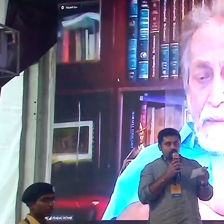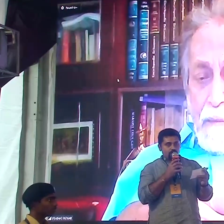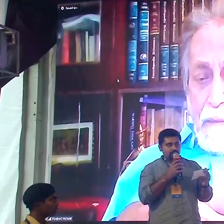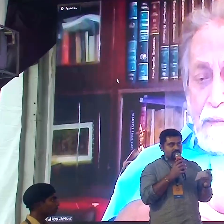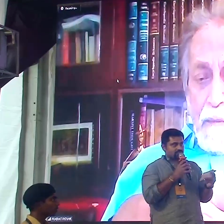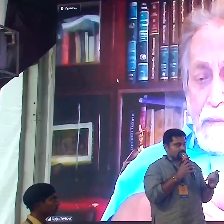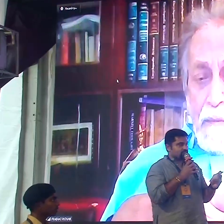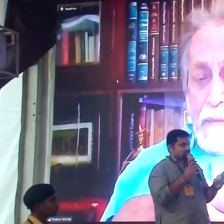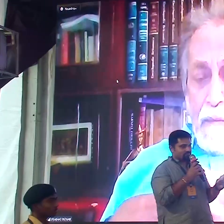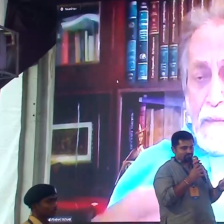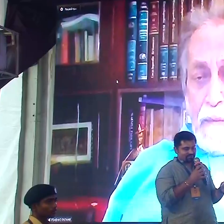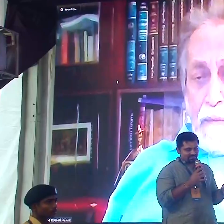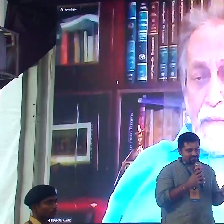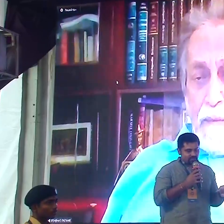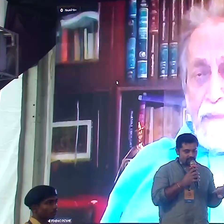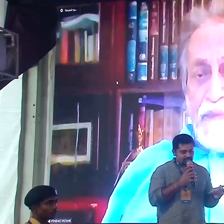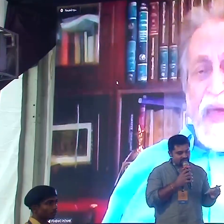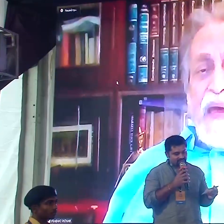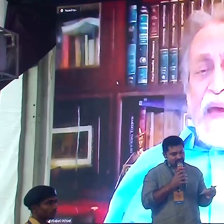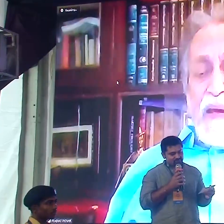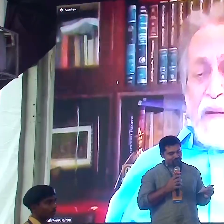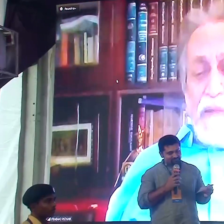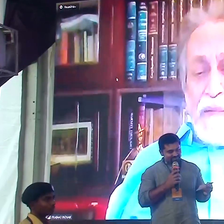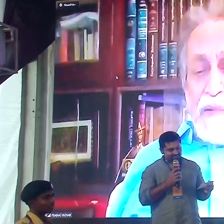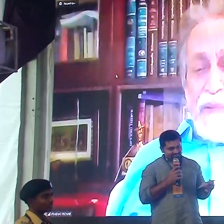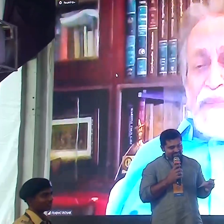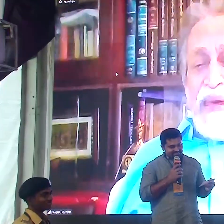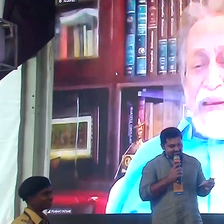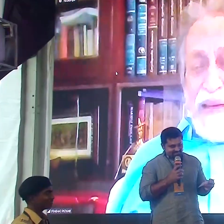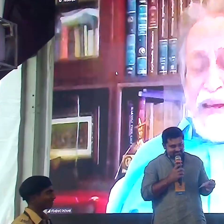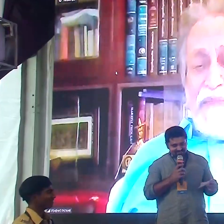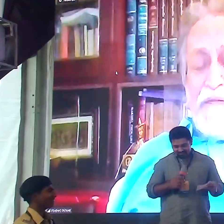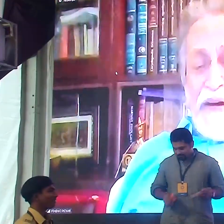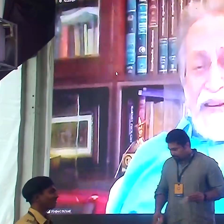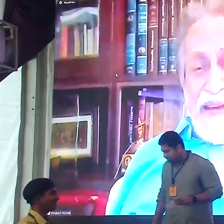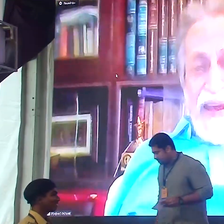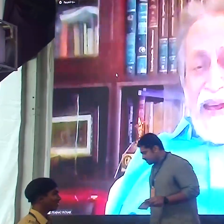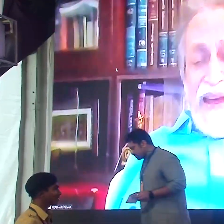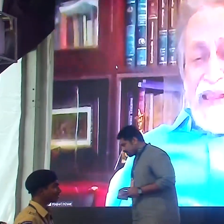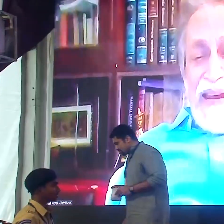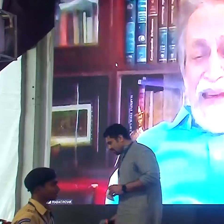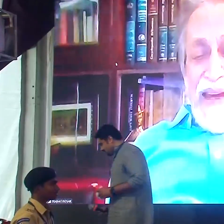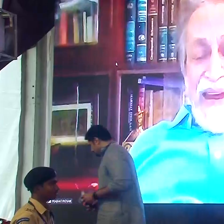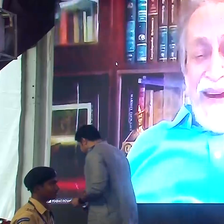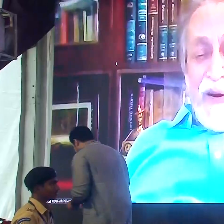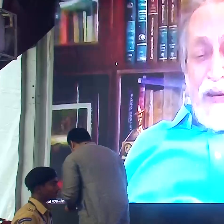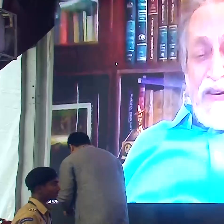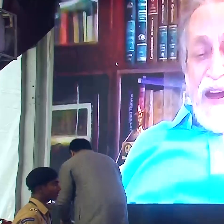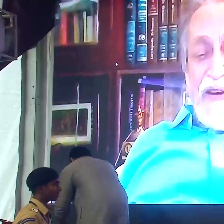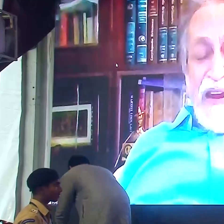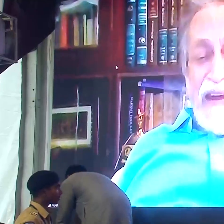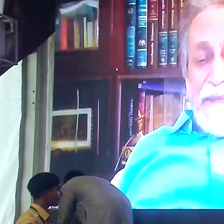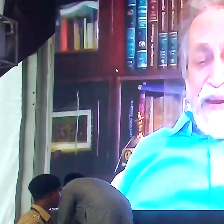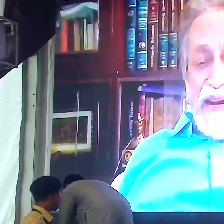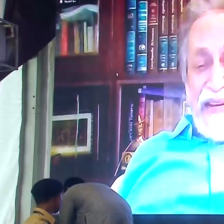model for other states? Am I clear, sir? Yes. The first thing is that there is a constraint